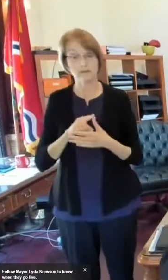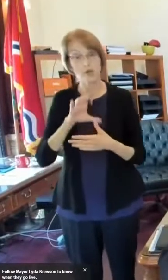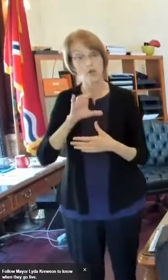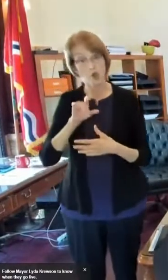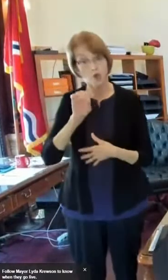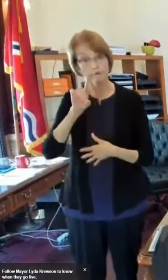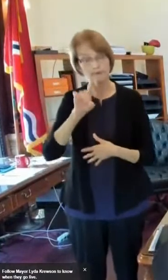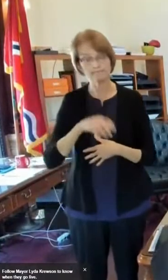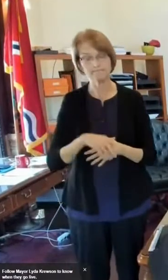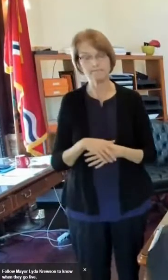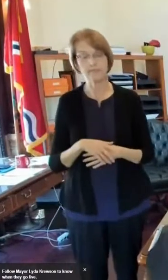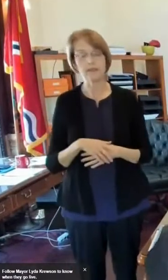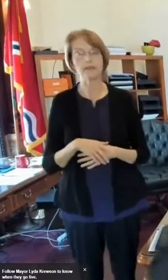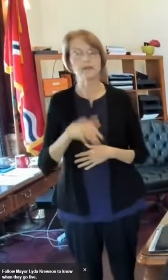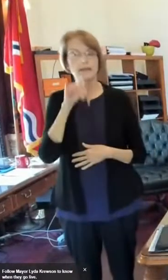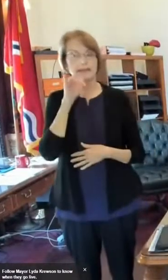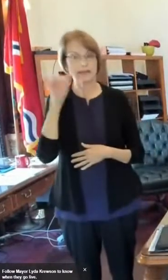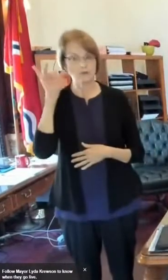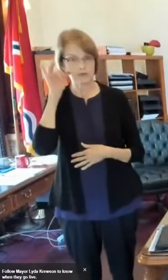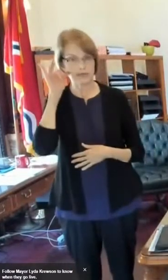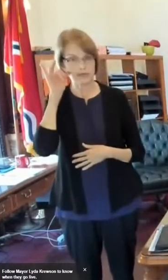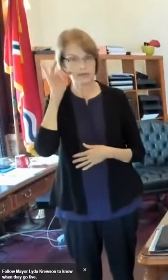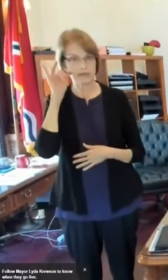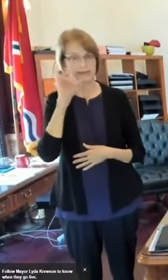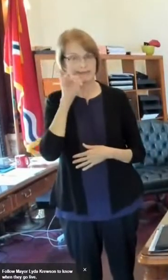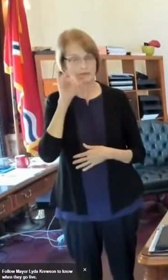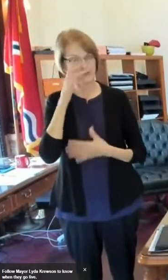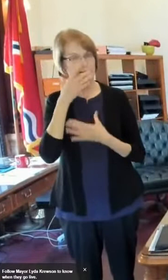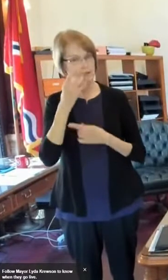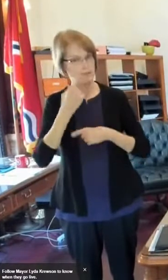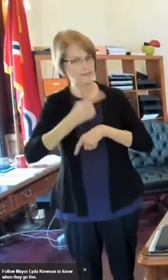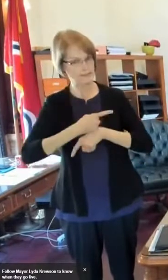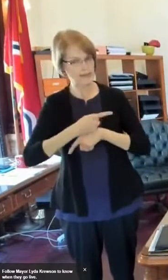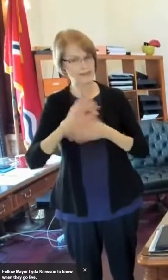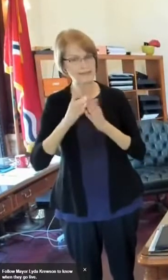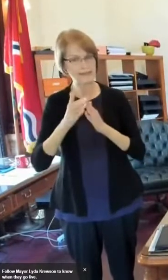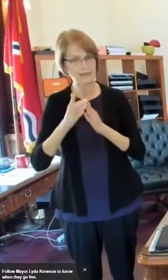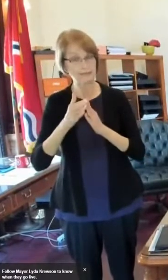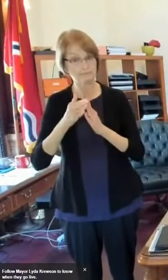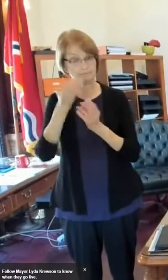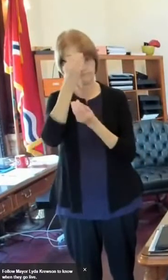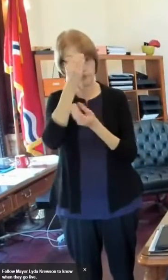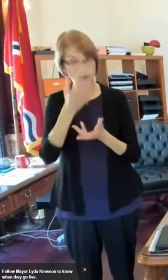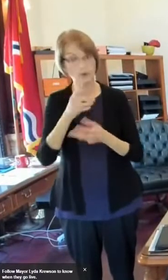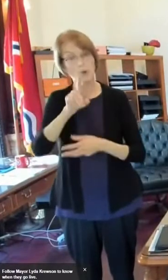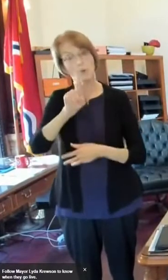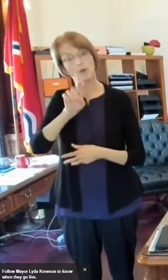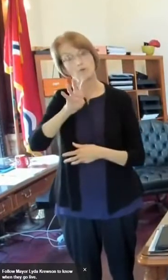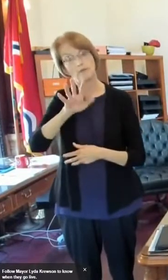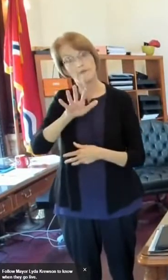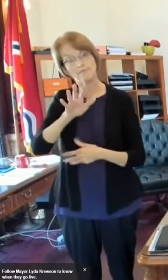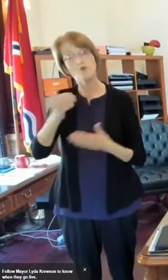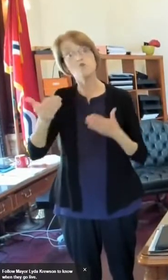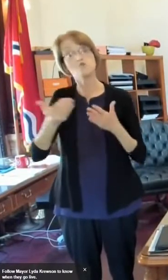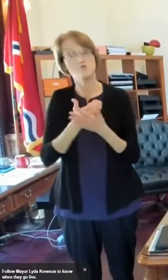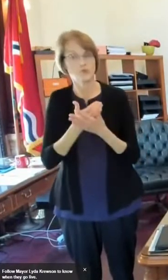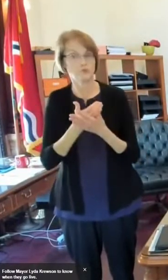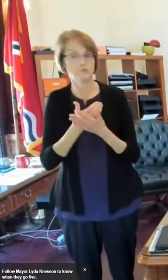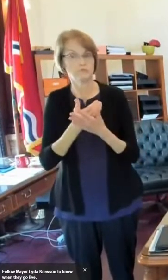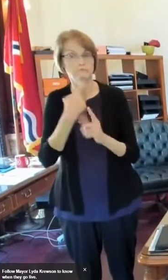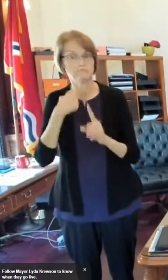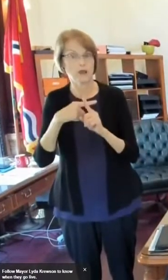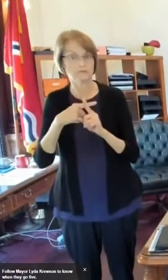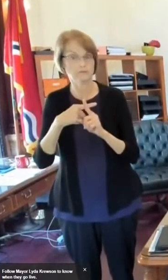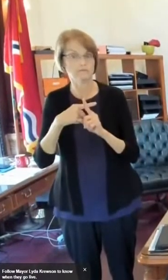So yesterday was an interesting day. The city reported 145 new cases. Now that's a very